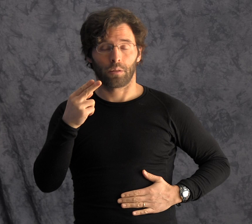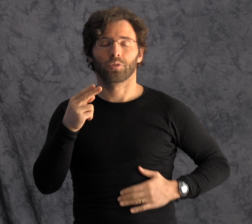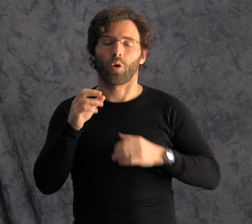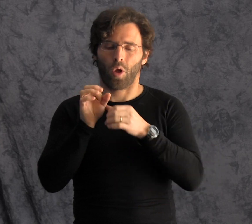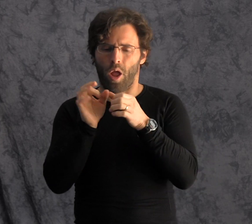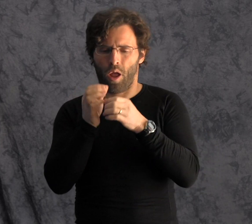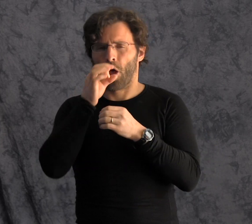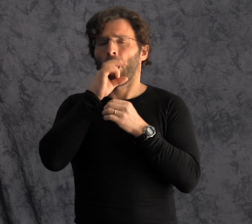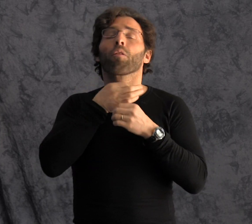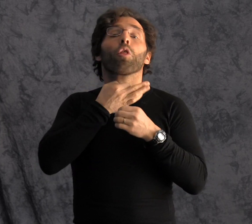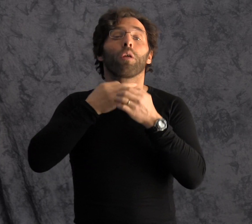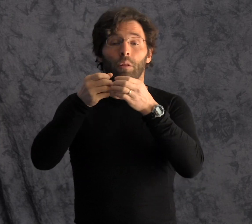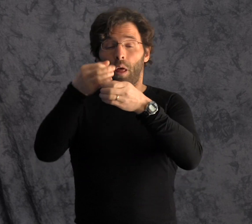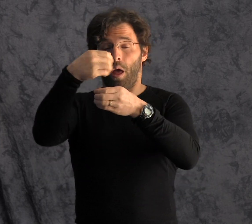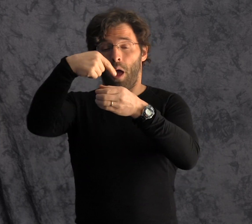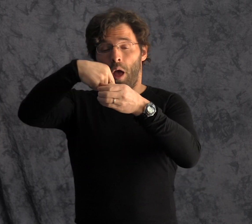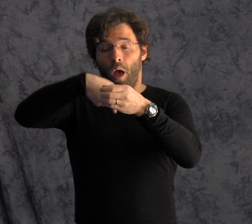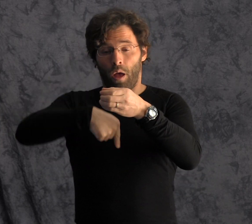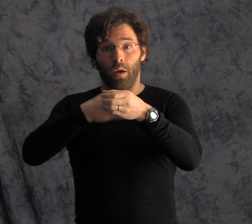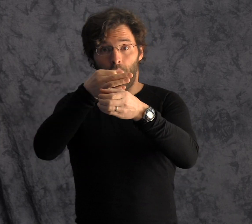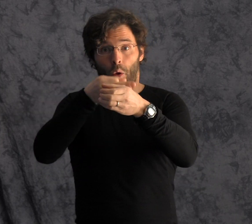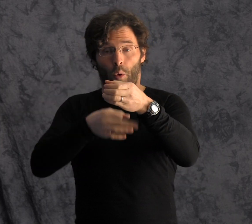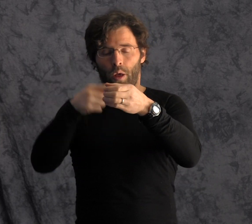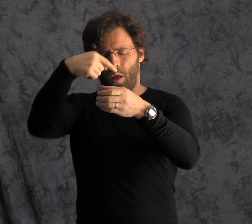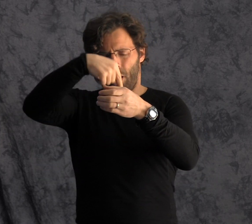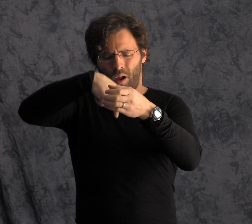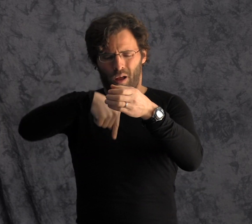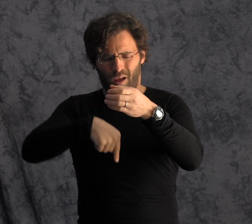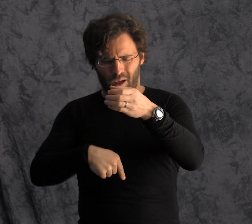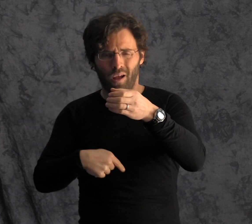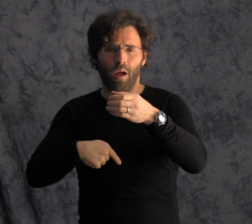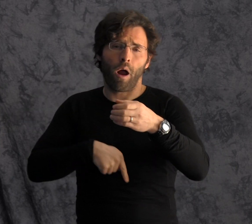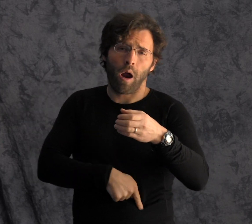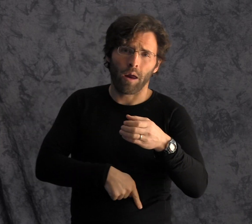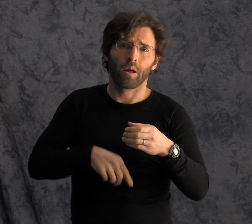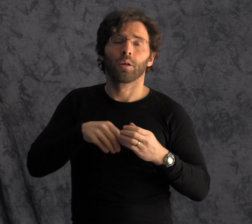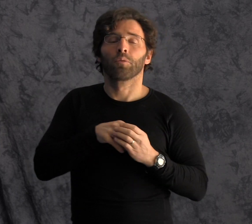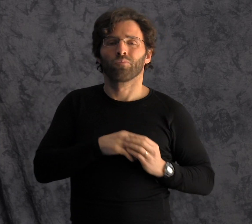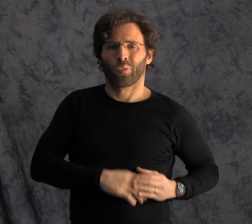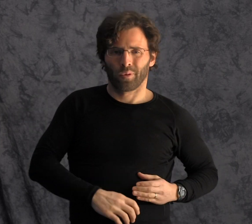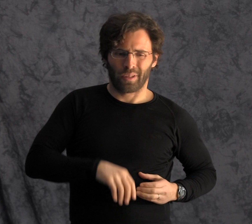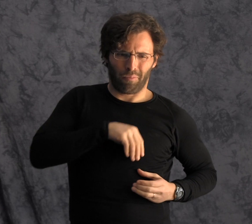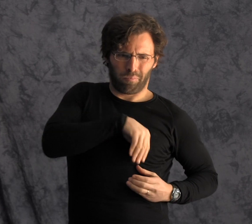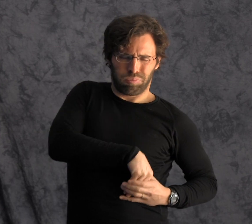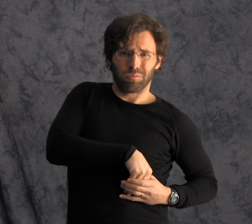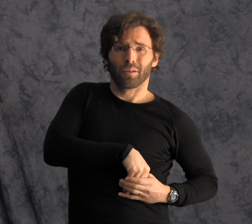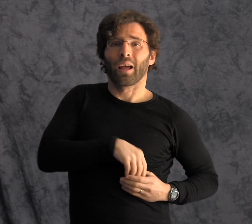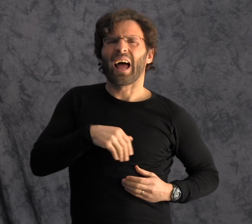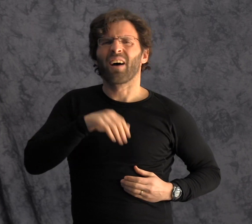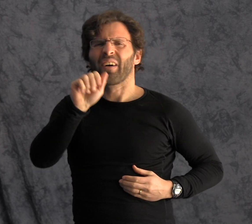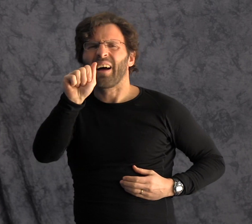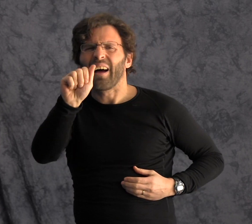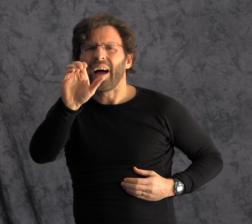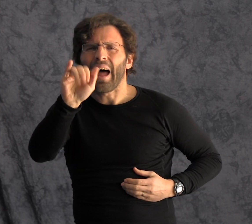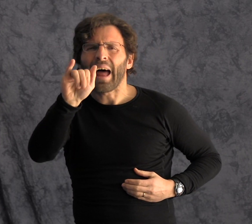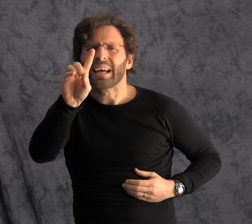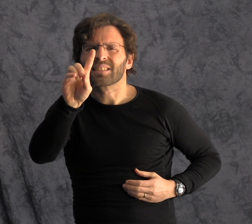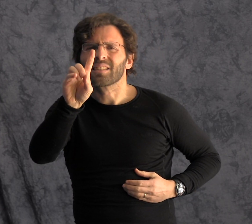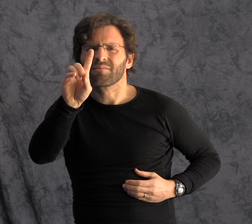receives with gastric juice. Gastric juice is a fairly nasty cocktail of chemicals that's designed primarily to break down